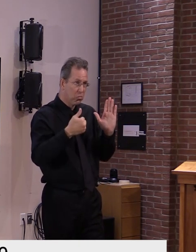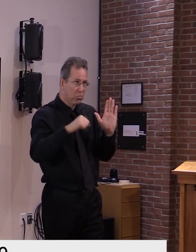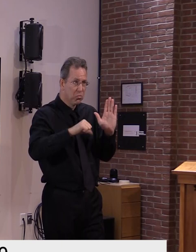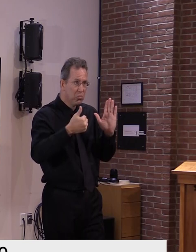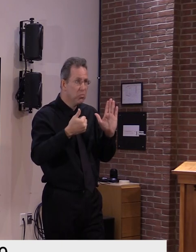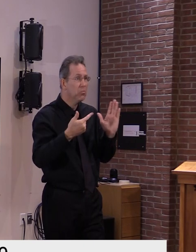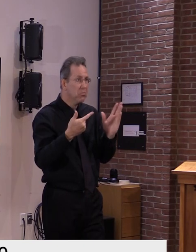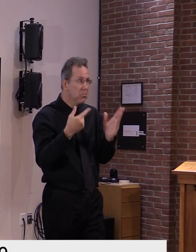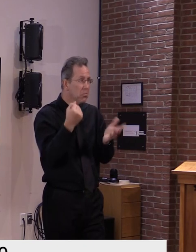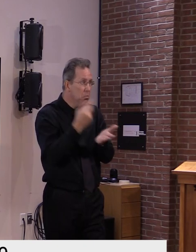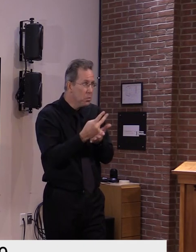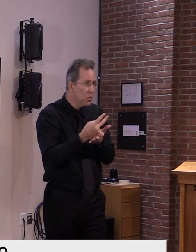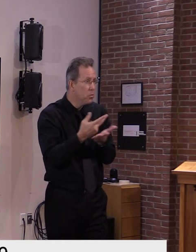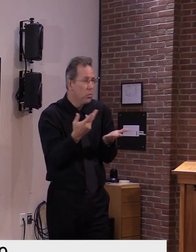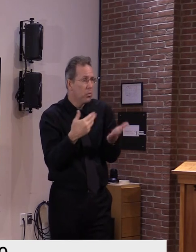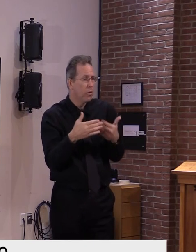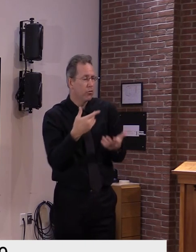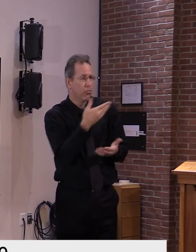Thank you.